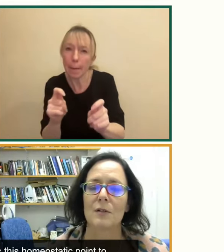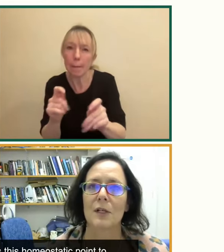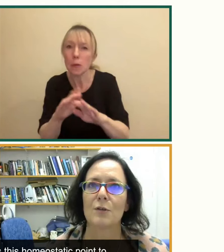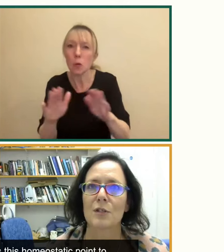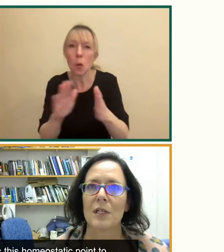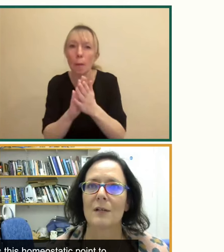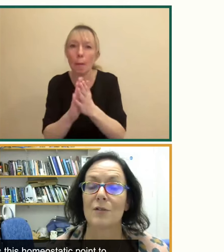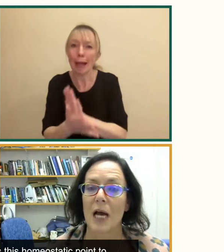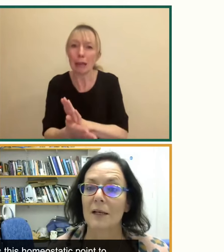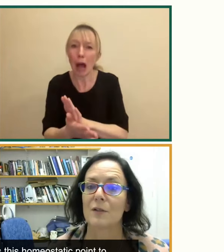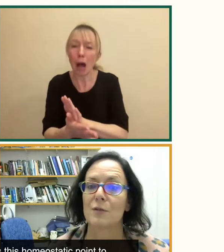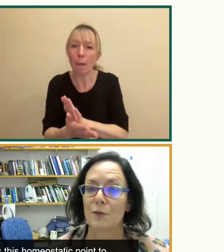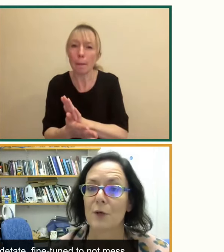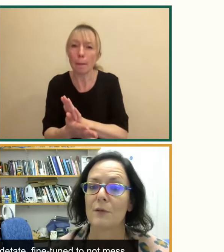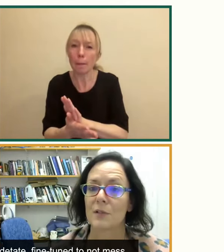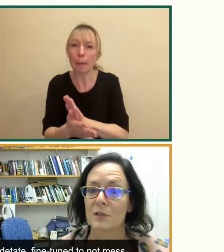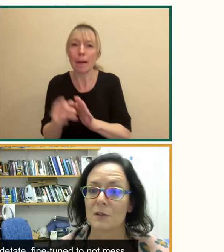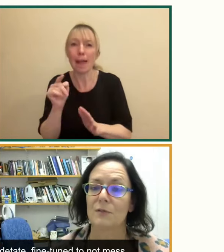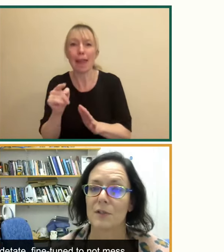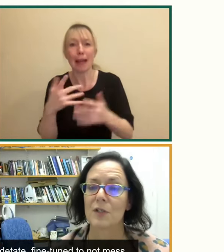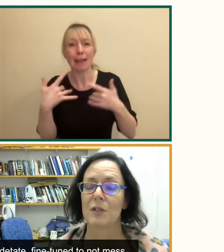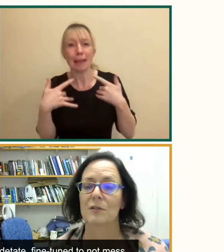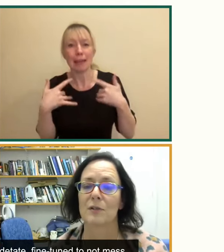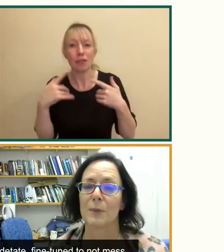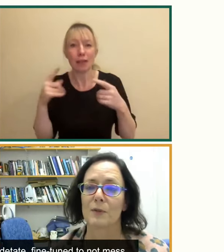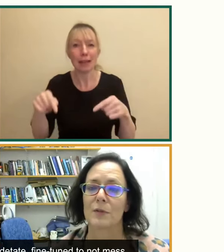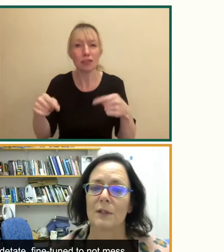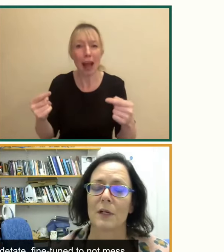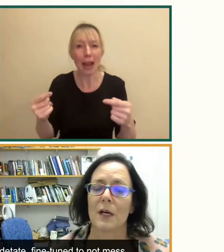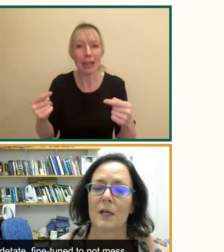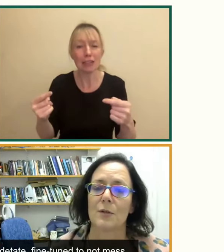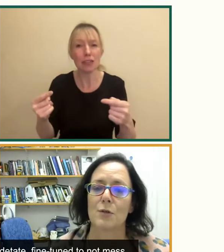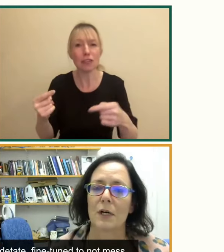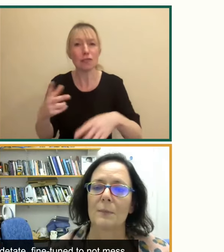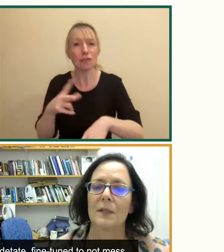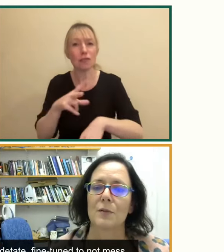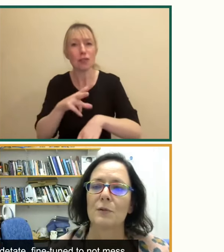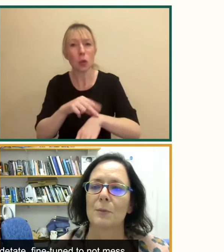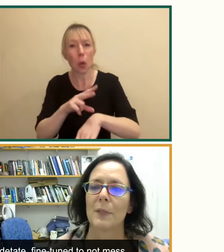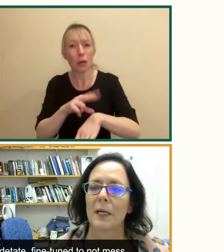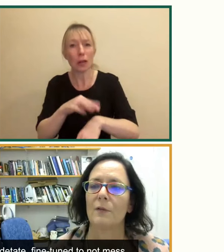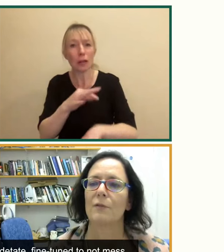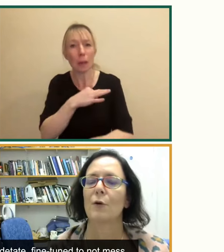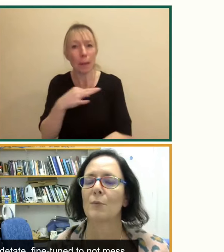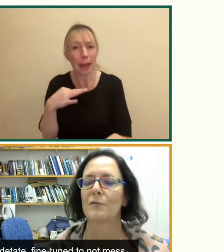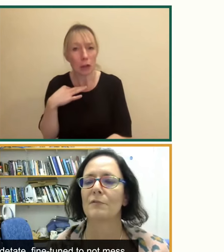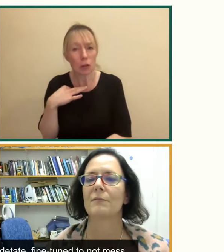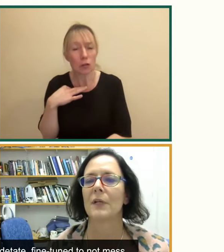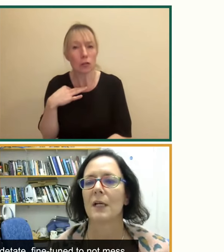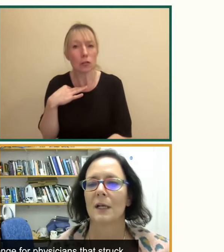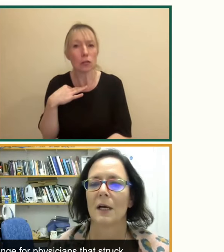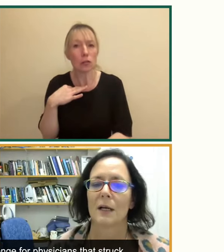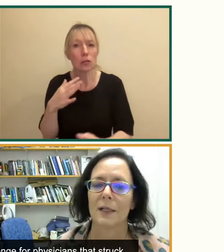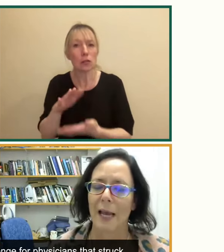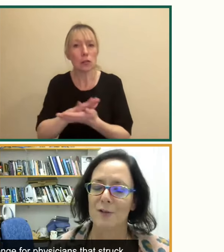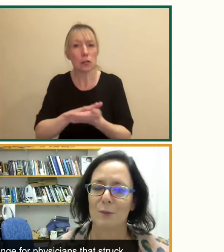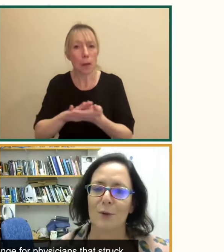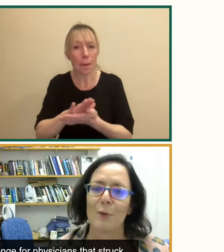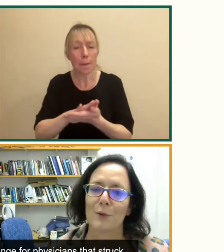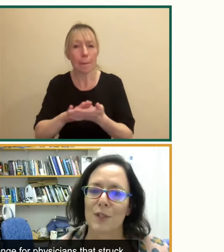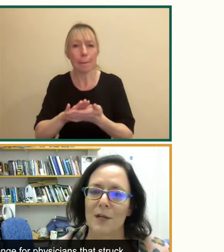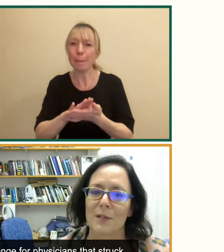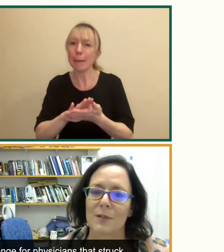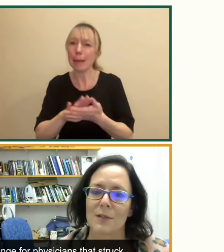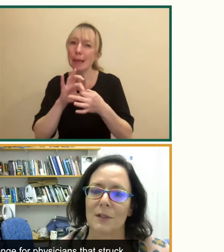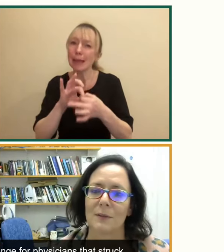think that's an interesting challenge for you as physicians, I suppose, that struck me as also being a form of